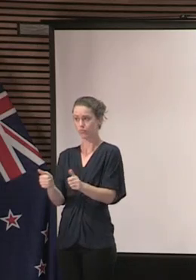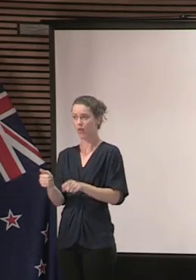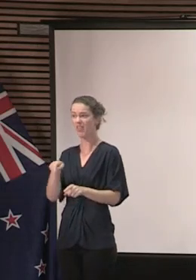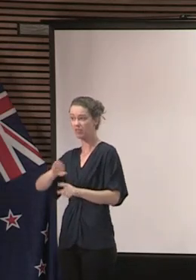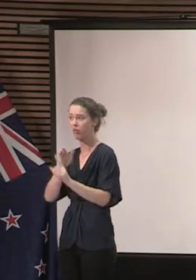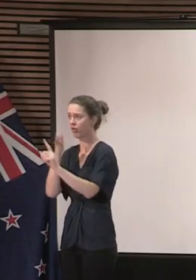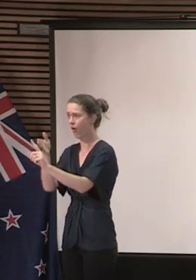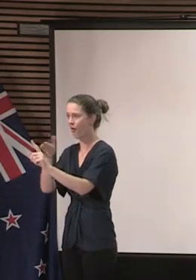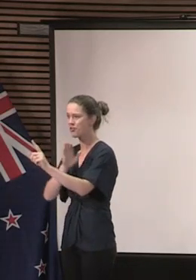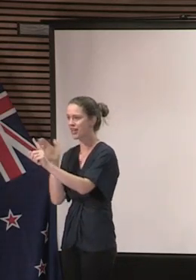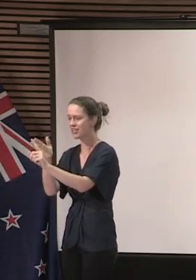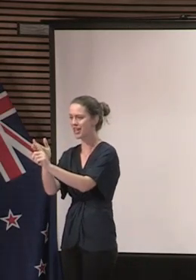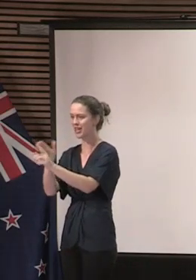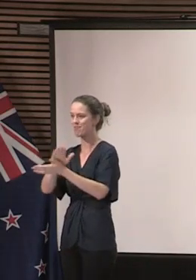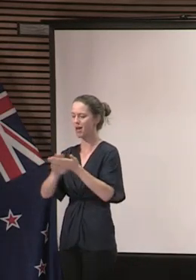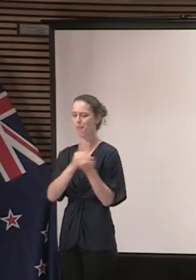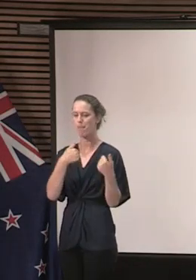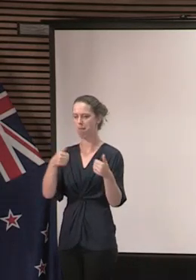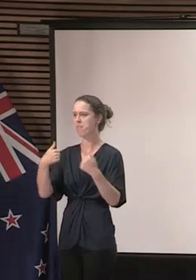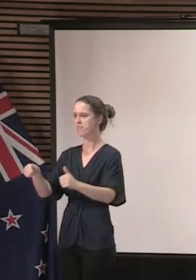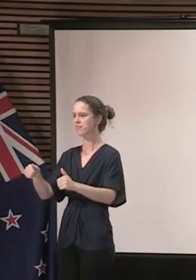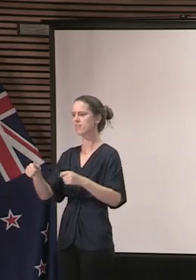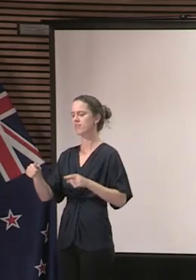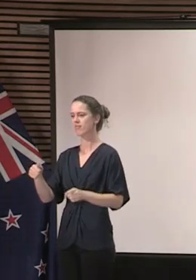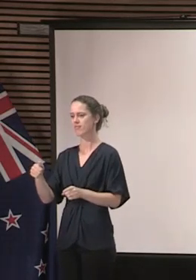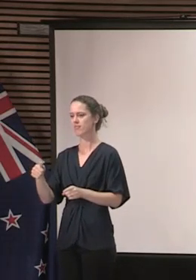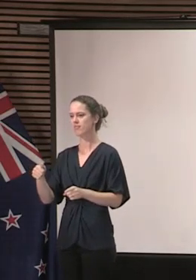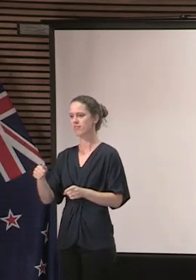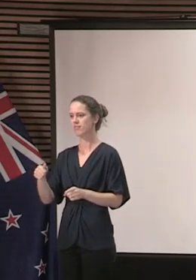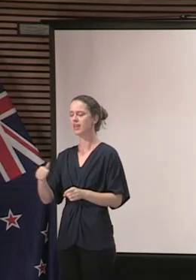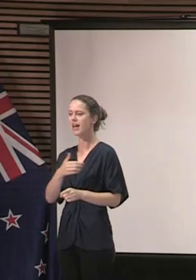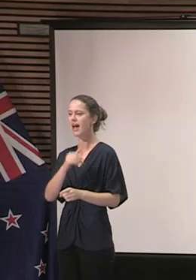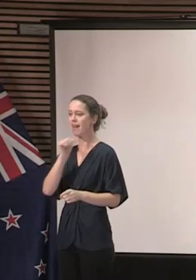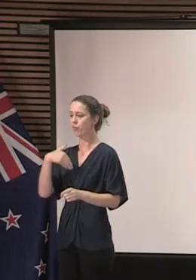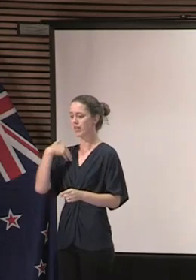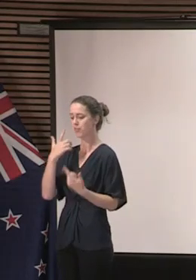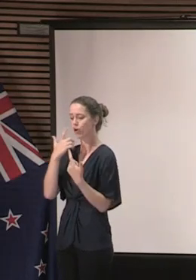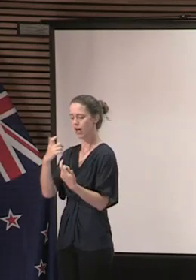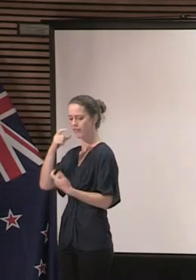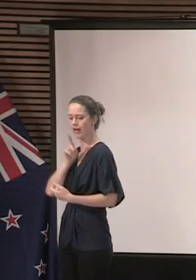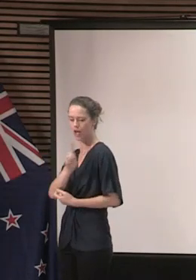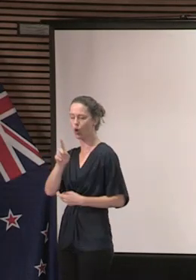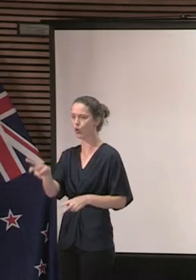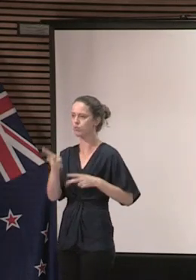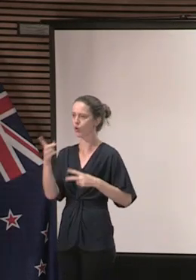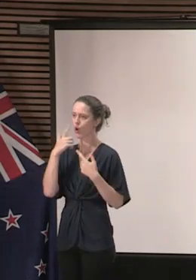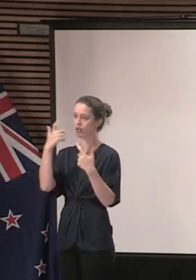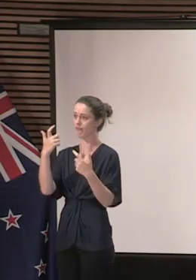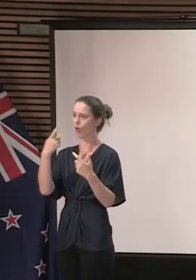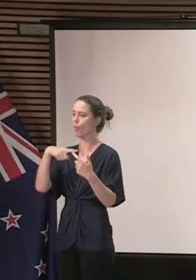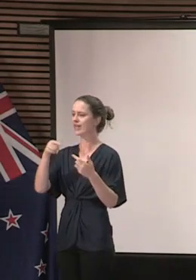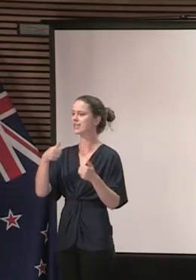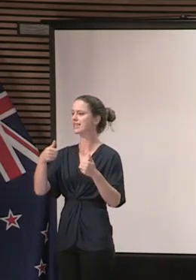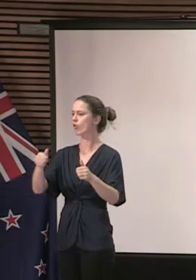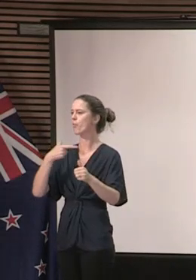goal. Our strategy has meant that everyone should be able to get the care they need, no matter what, and we've managed to do that because